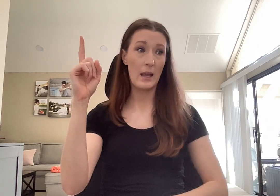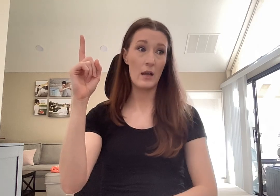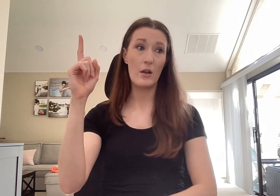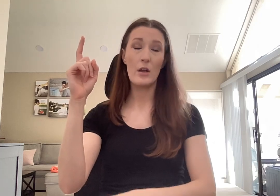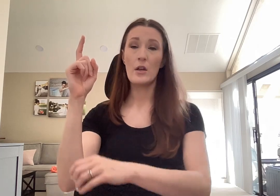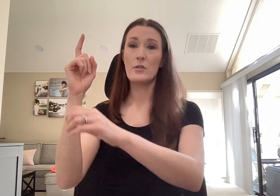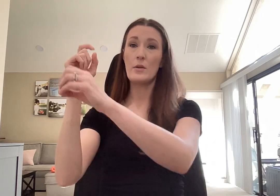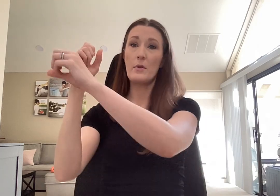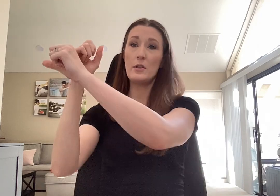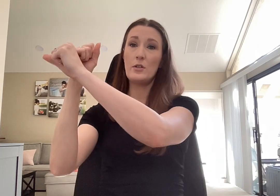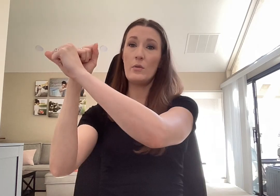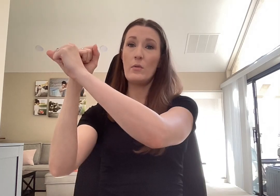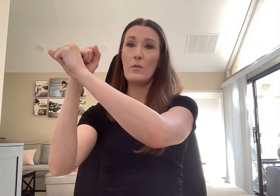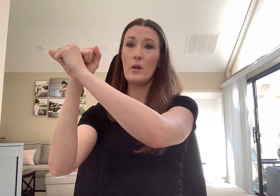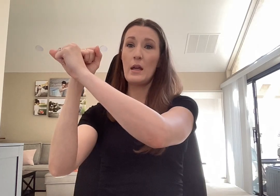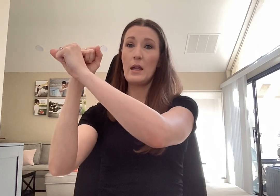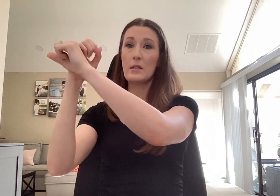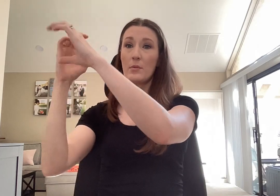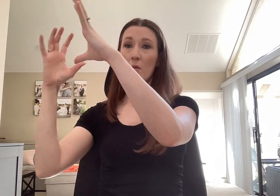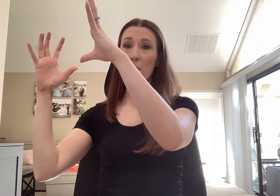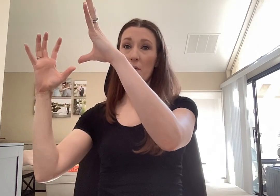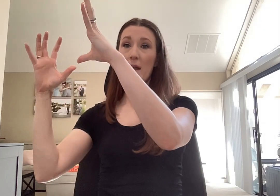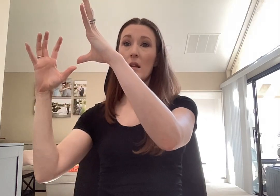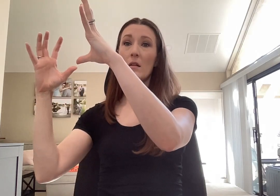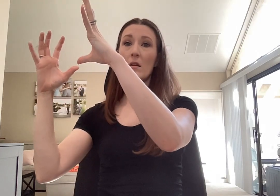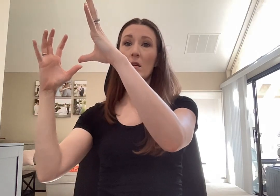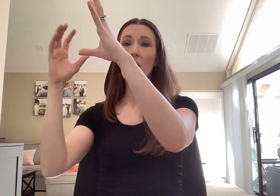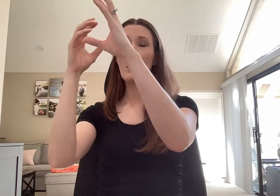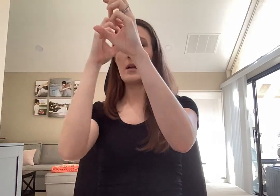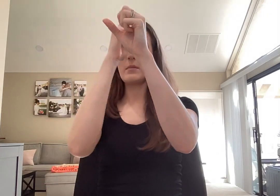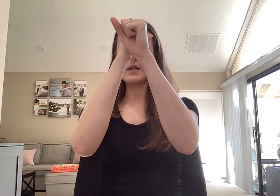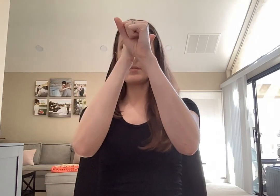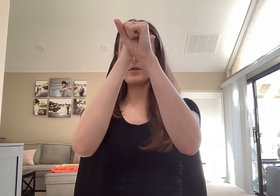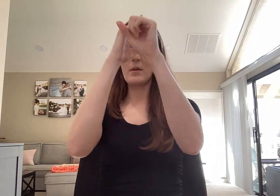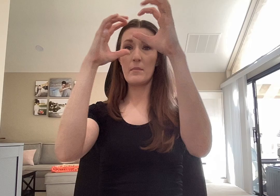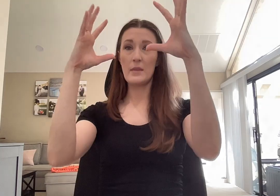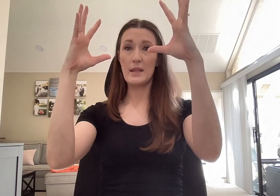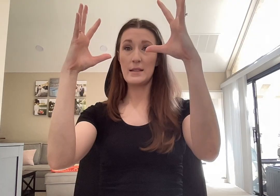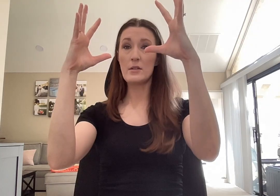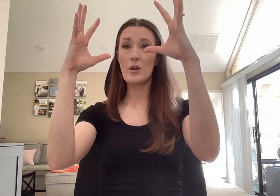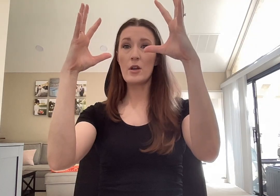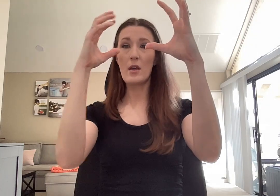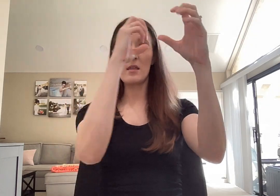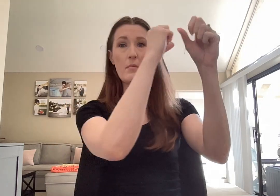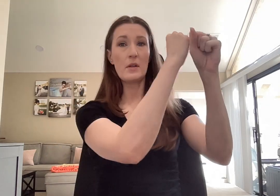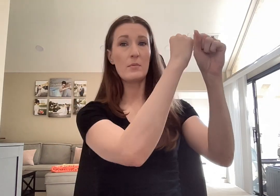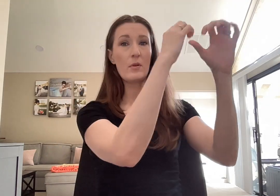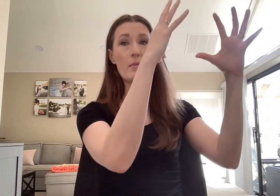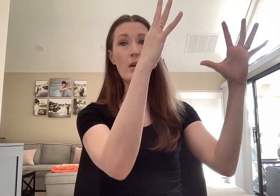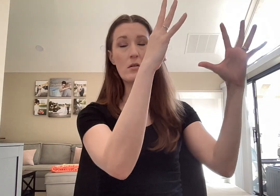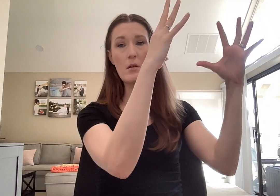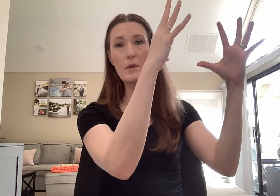air. So I'm going to do explode on my right, I'm going to explode on the center, and then I'm going to explode on my non-dominant